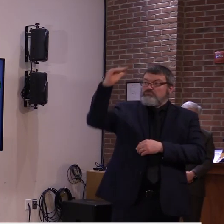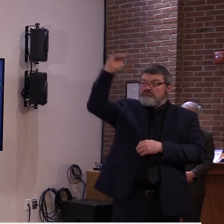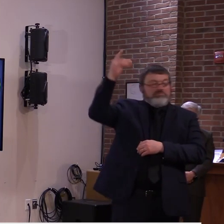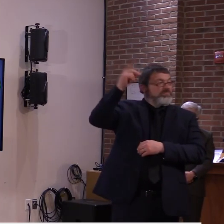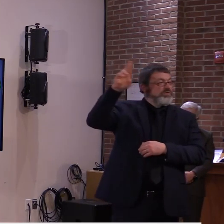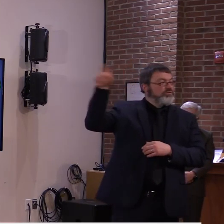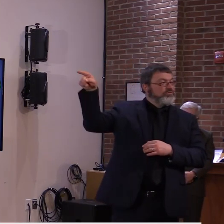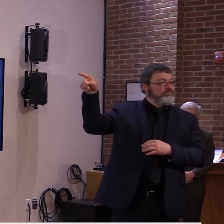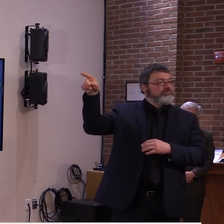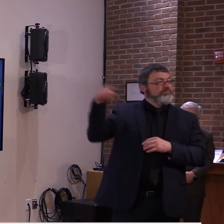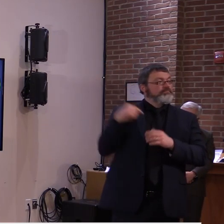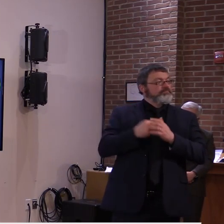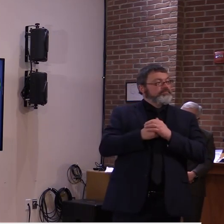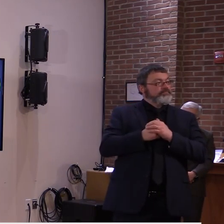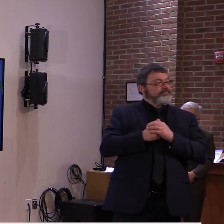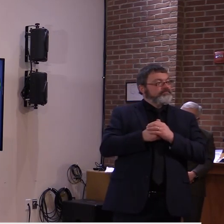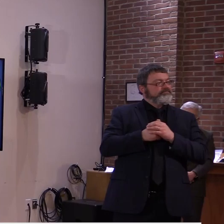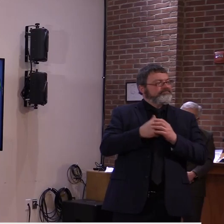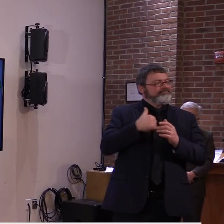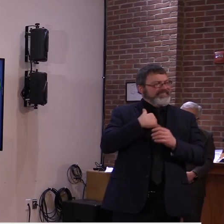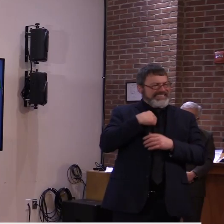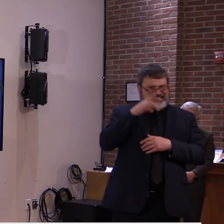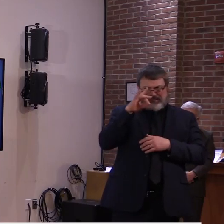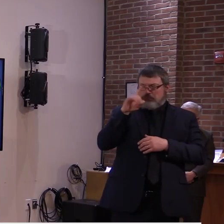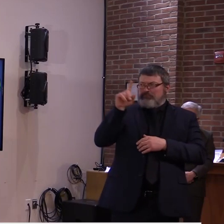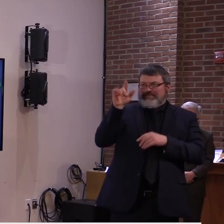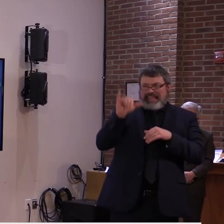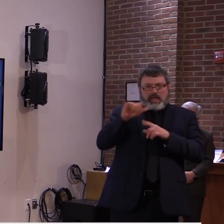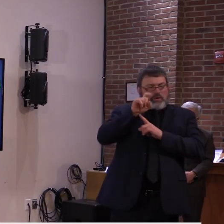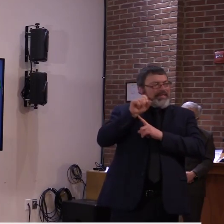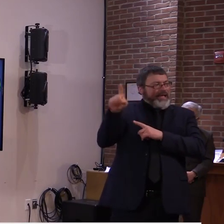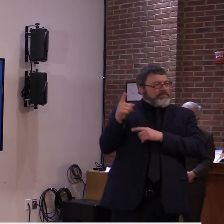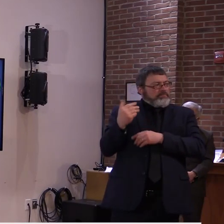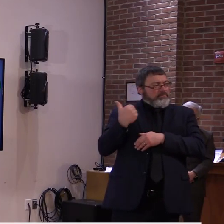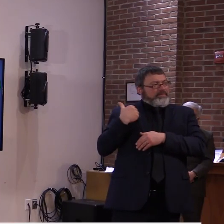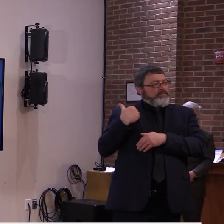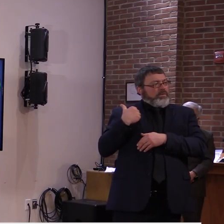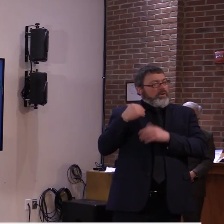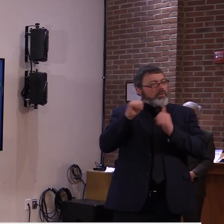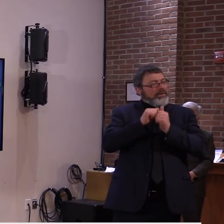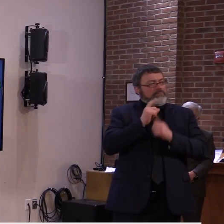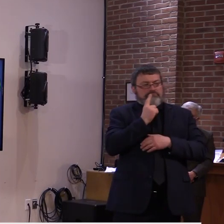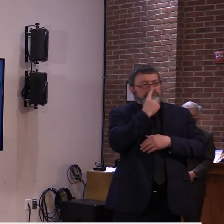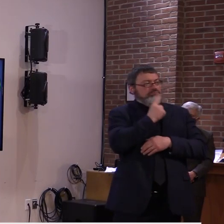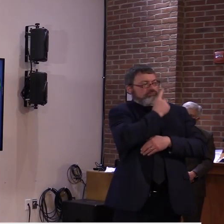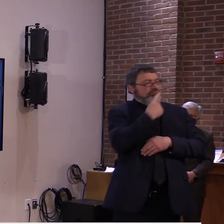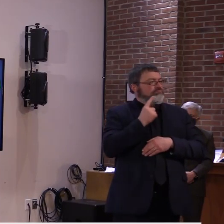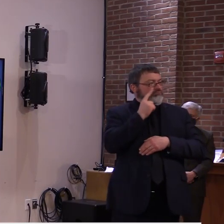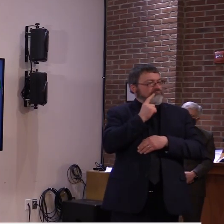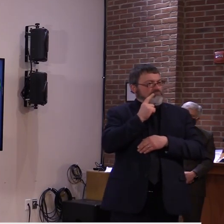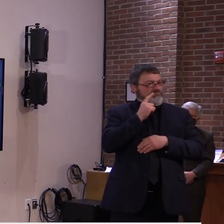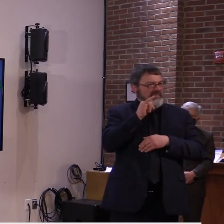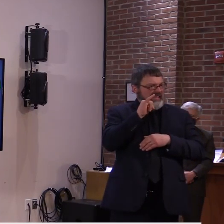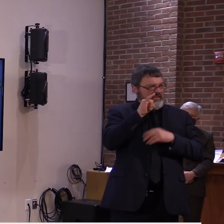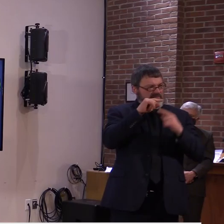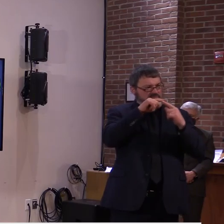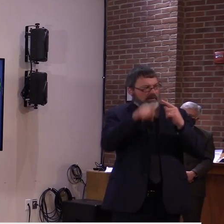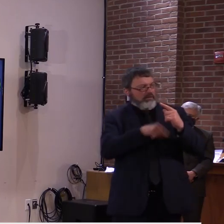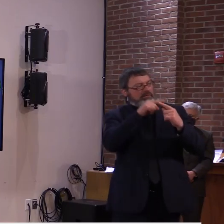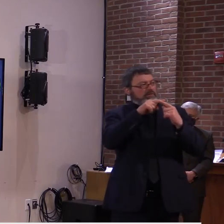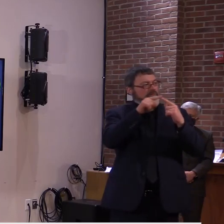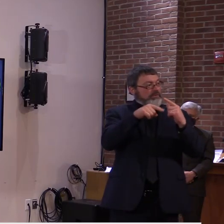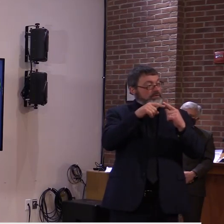Steve? Can you hear me? Yeah, go ahead, Steve. Great, thanks. I guess this one's for